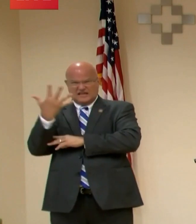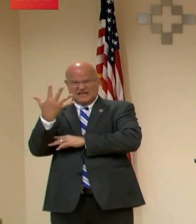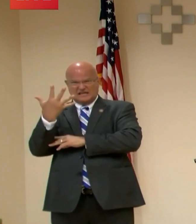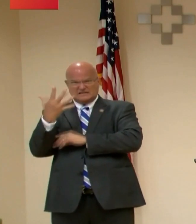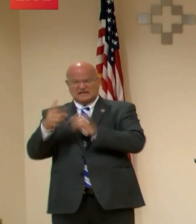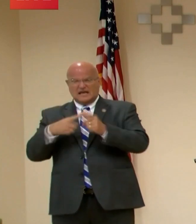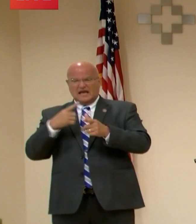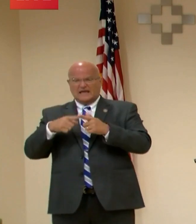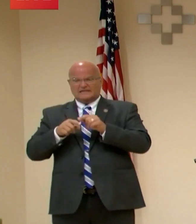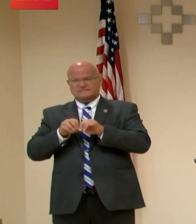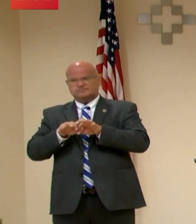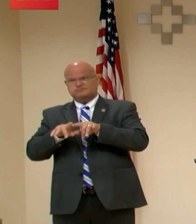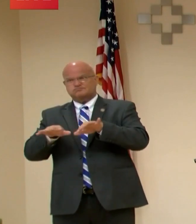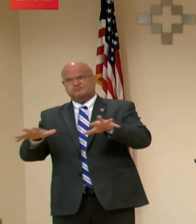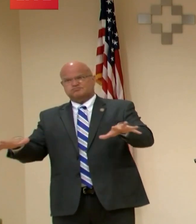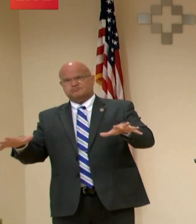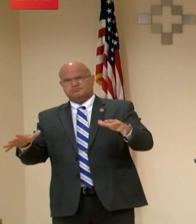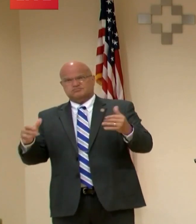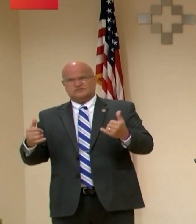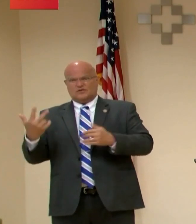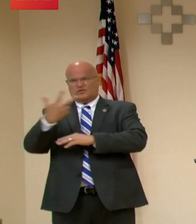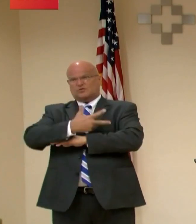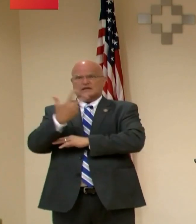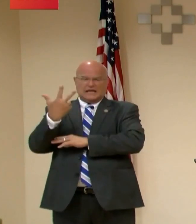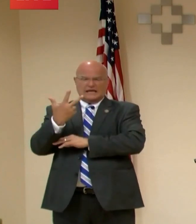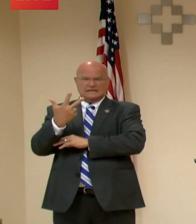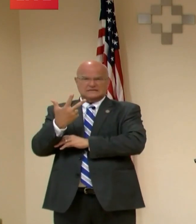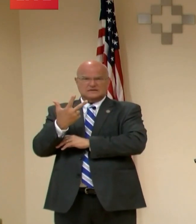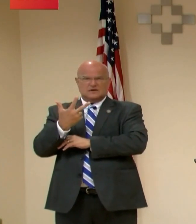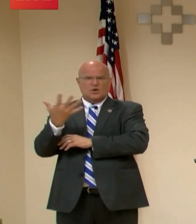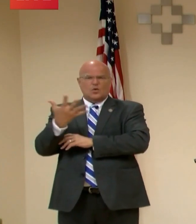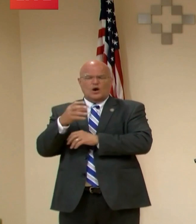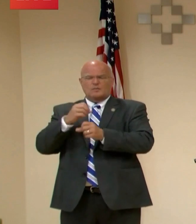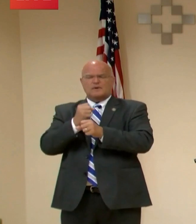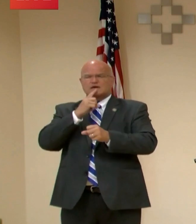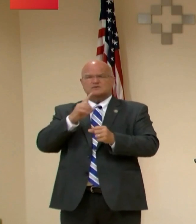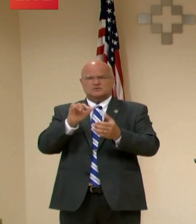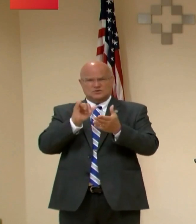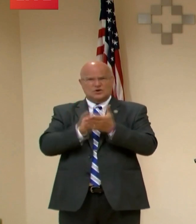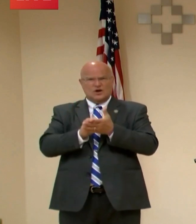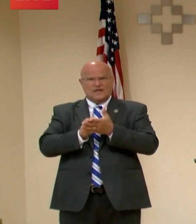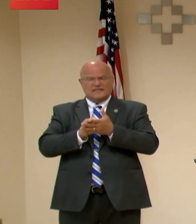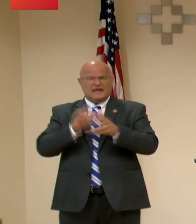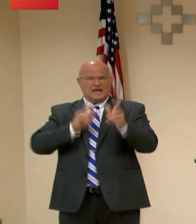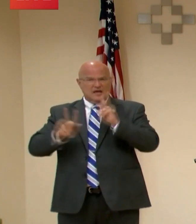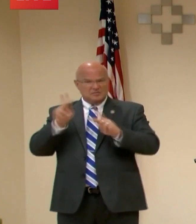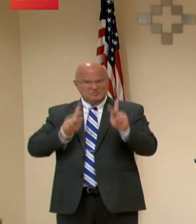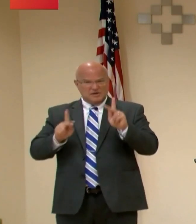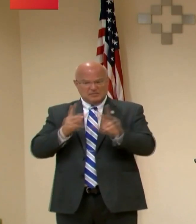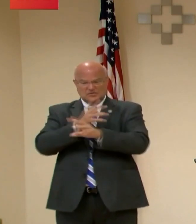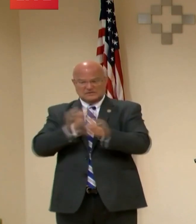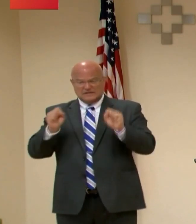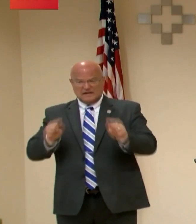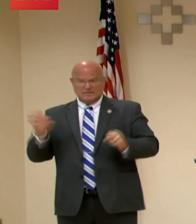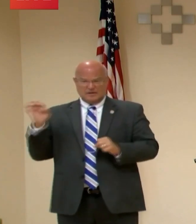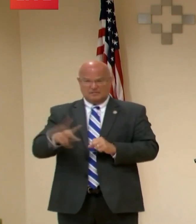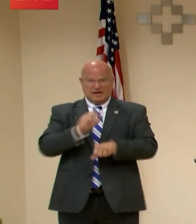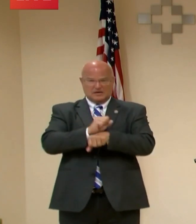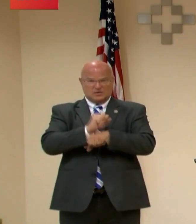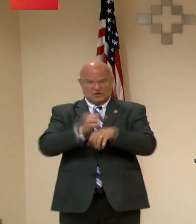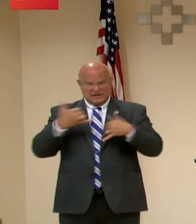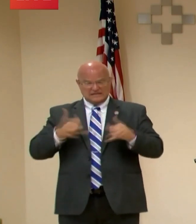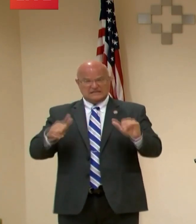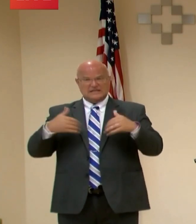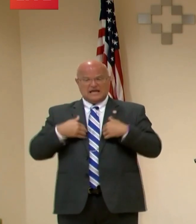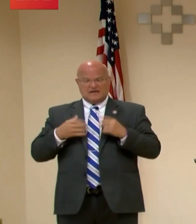a viral story going on Twitter right now for 3 days. What goes into making sure that folks are safely able to return to work and